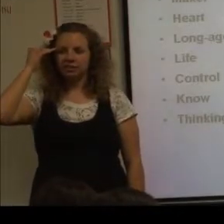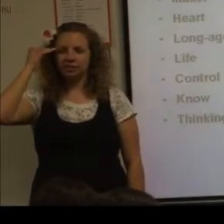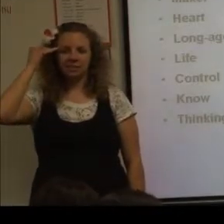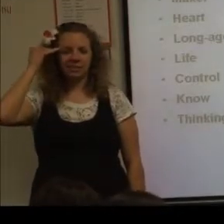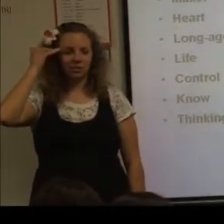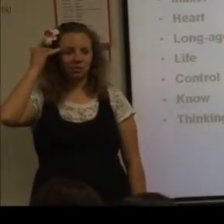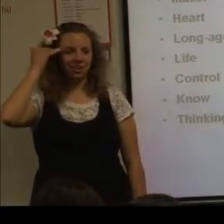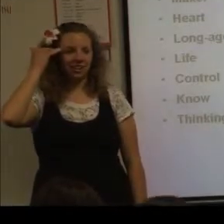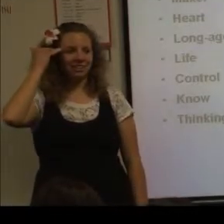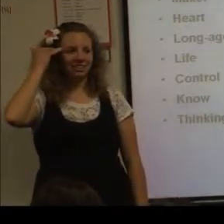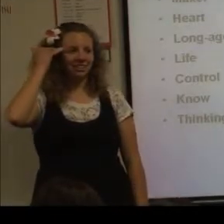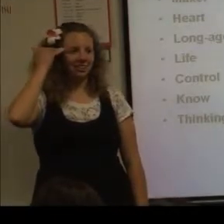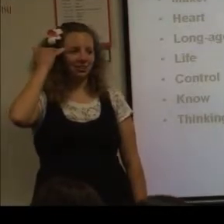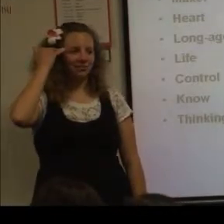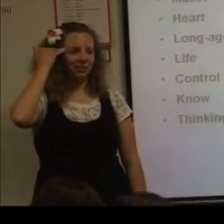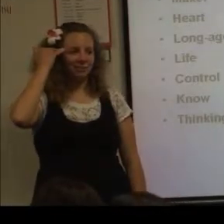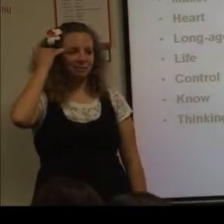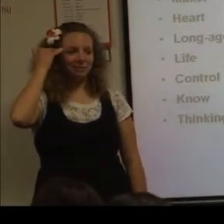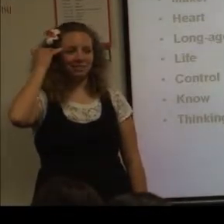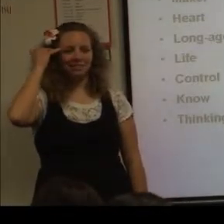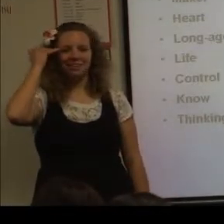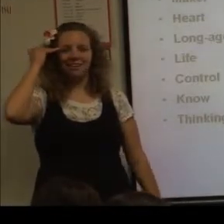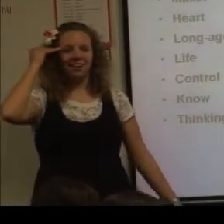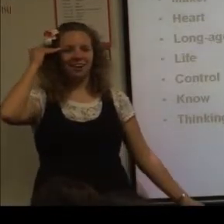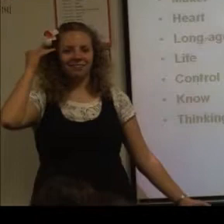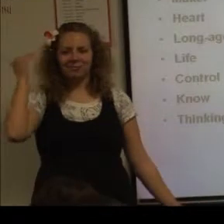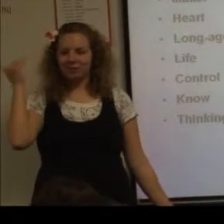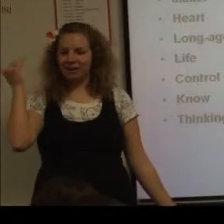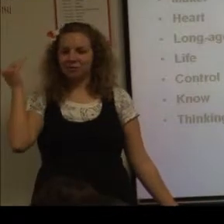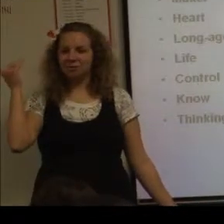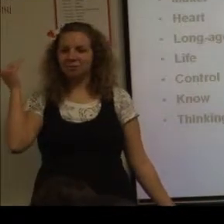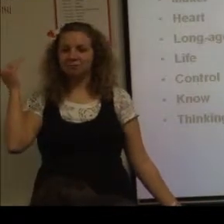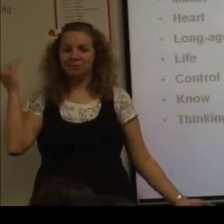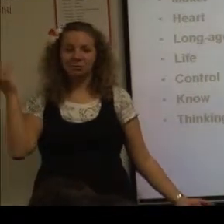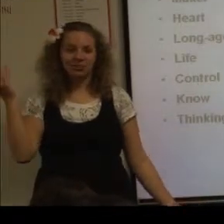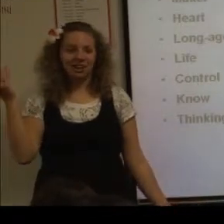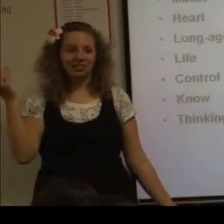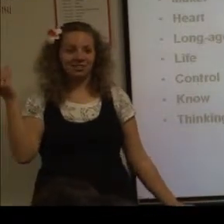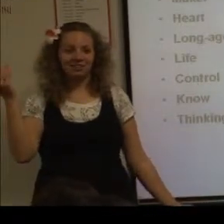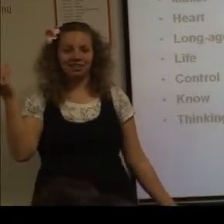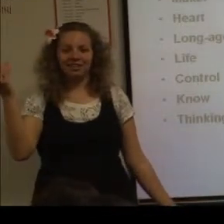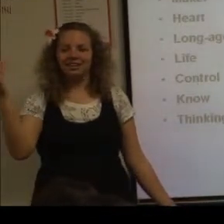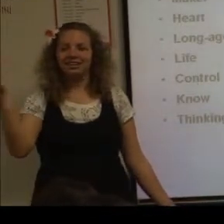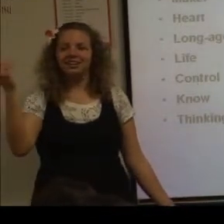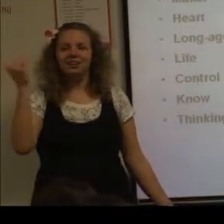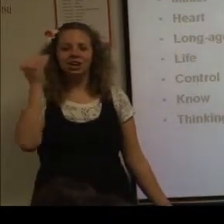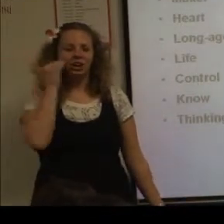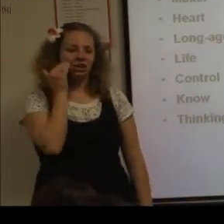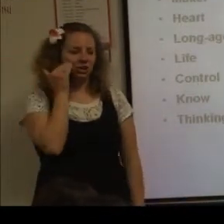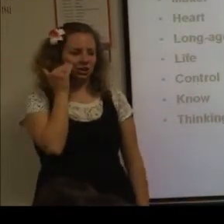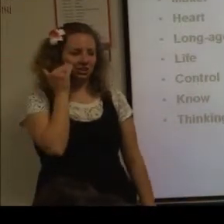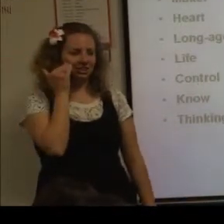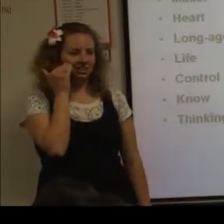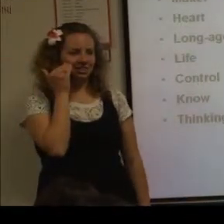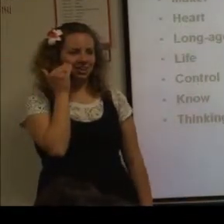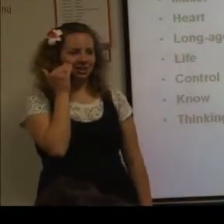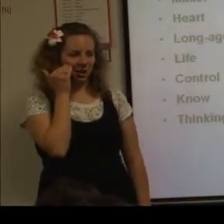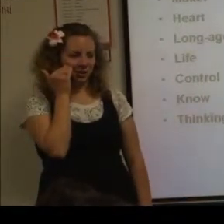a lot of my teachers have glasses that I learned from, and because for whatever reason people sign and they're very lazy, this is the sign no.